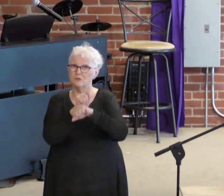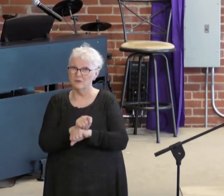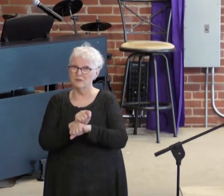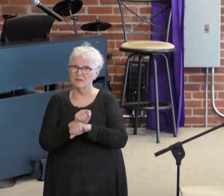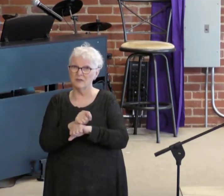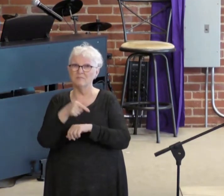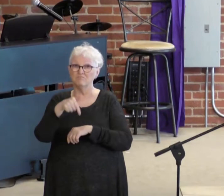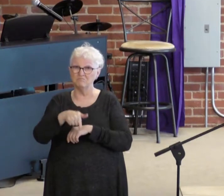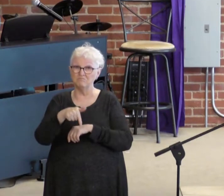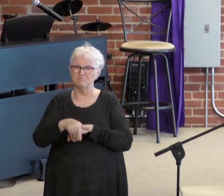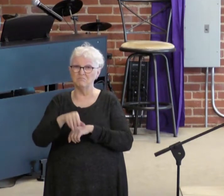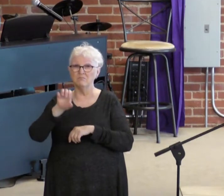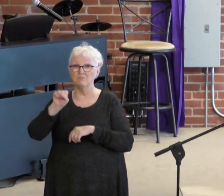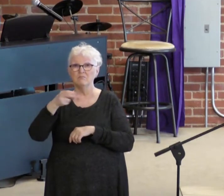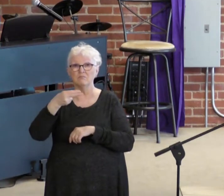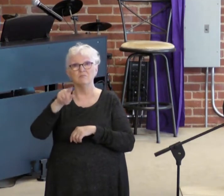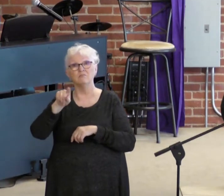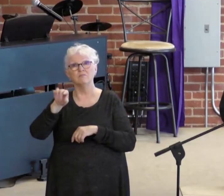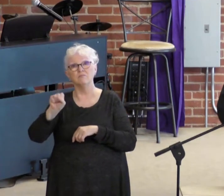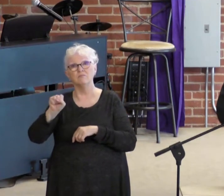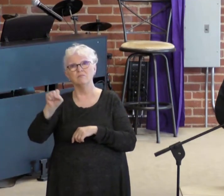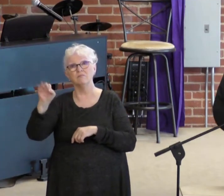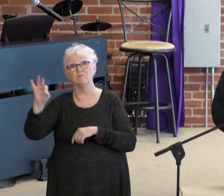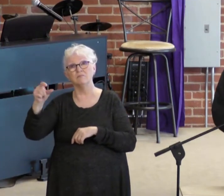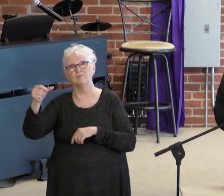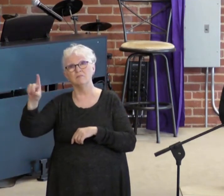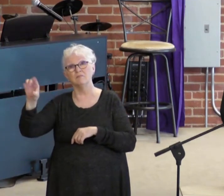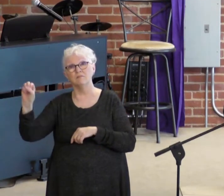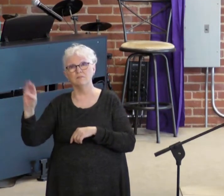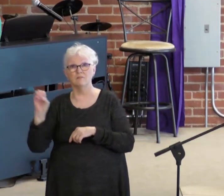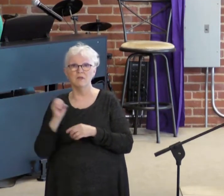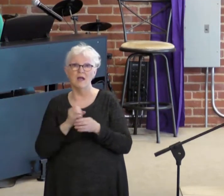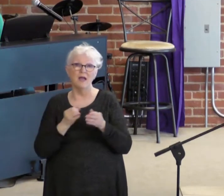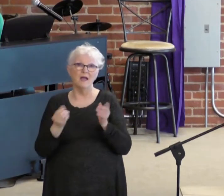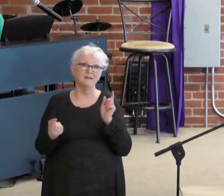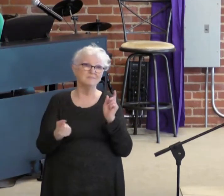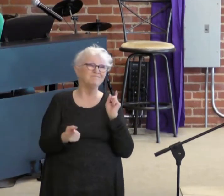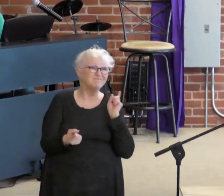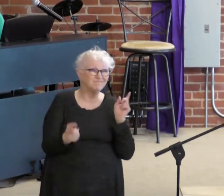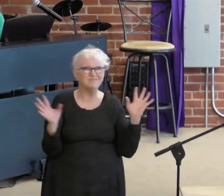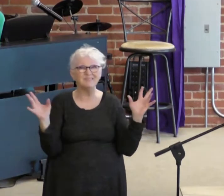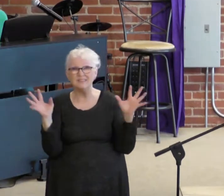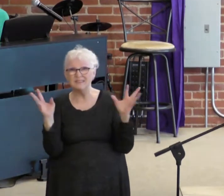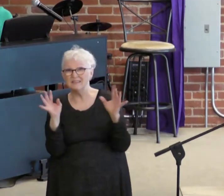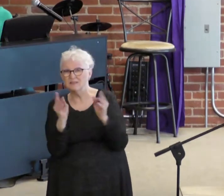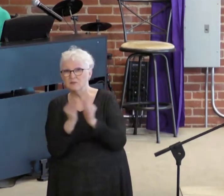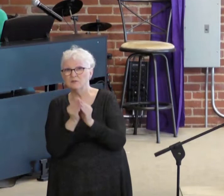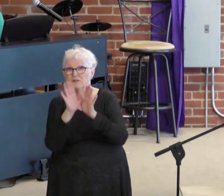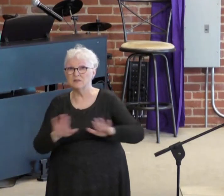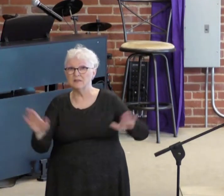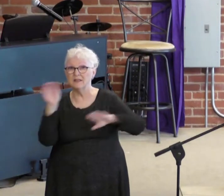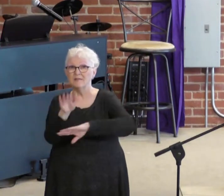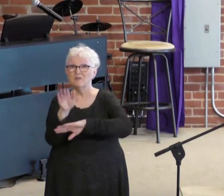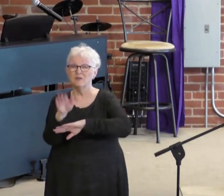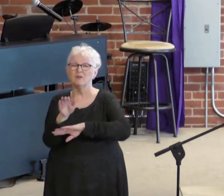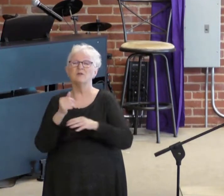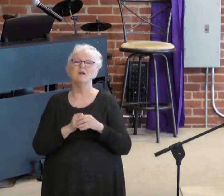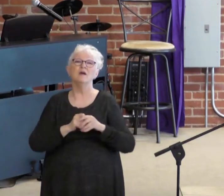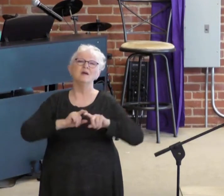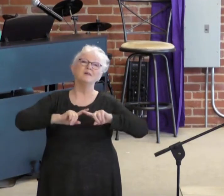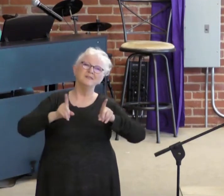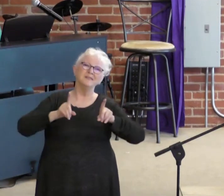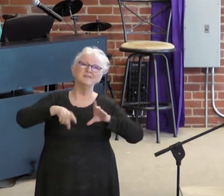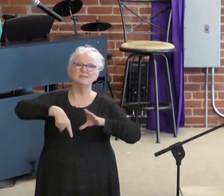have always met on Sunday afternoons, but coming out of the pandemic and doing our recordings for